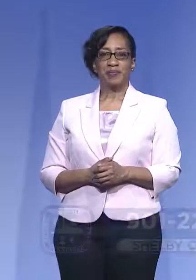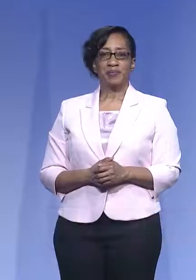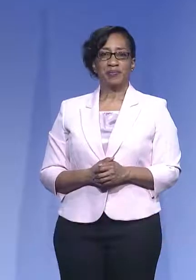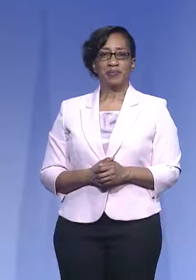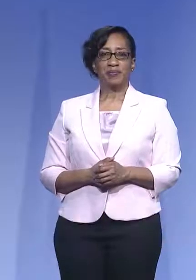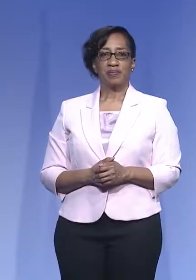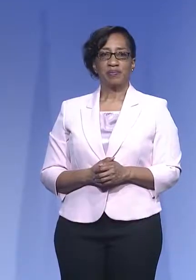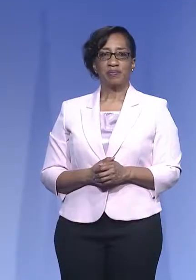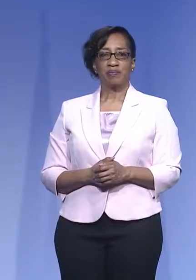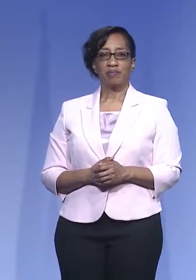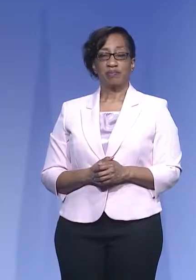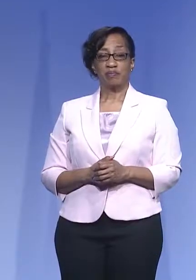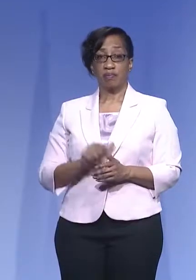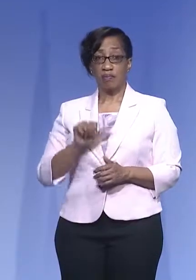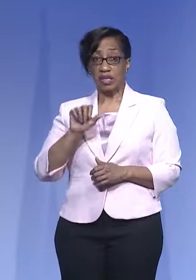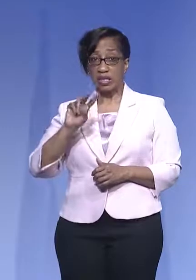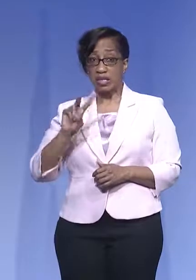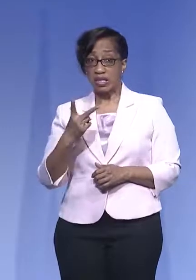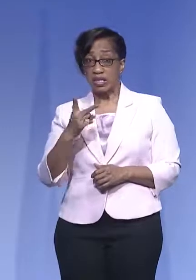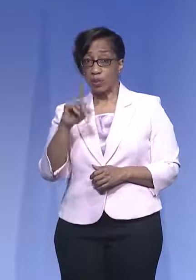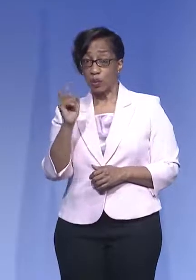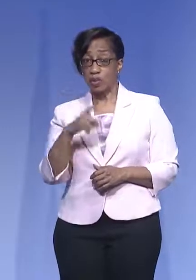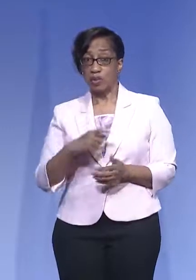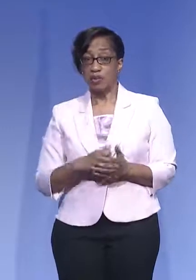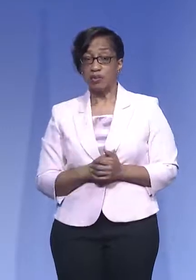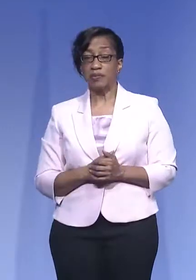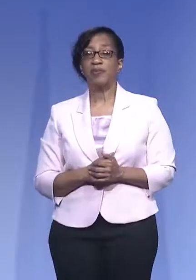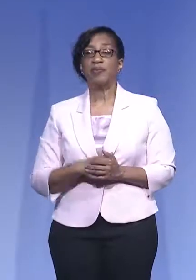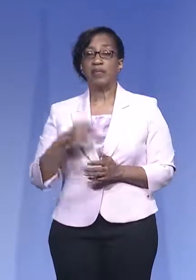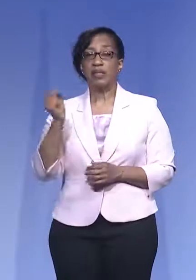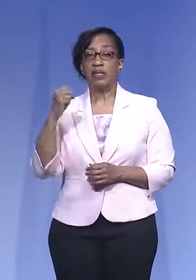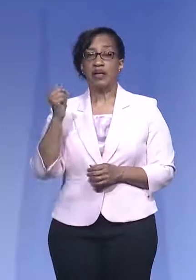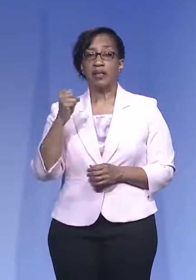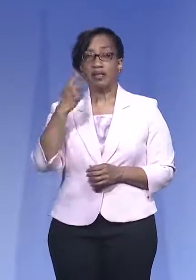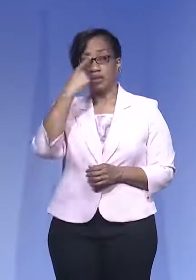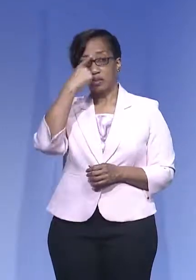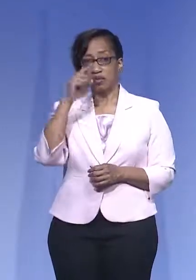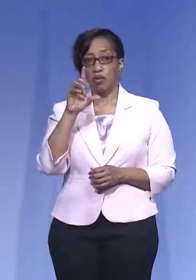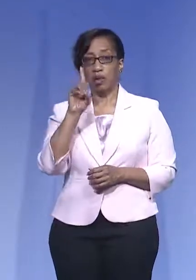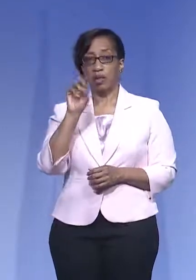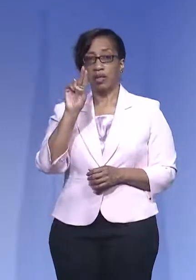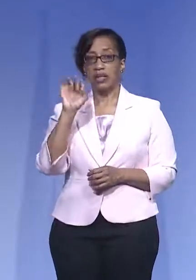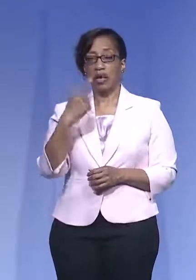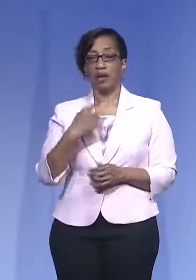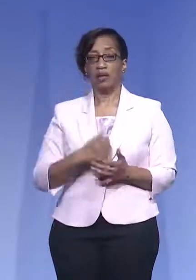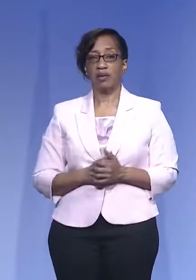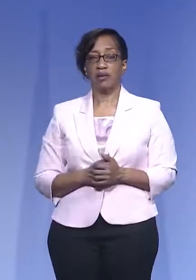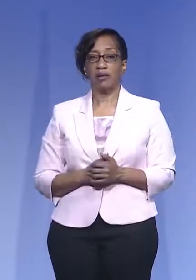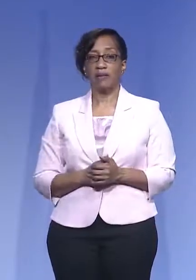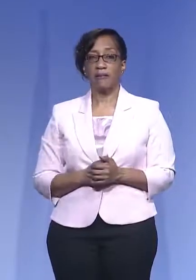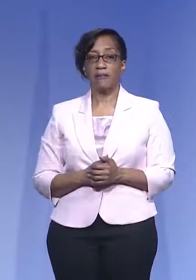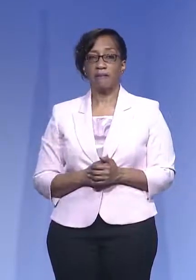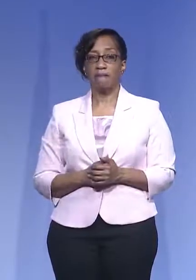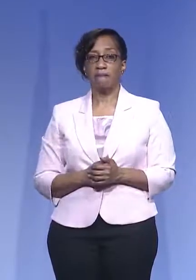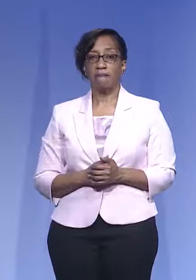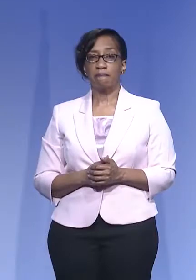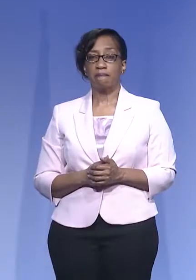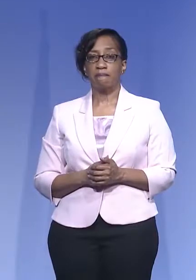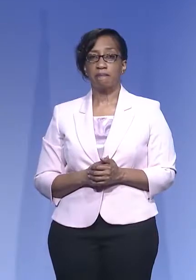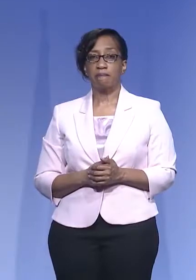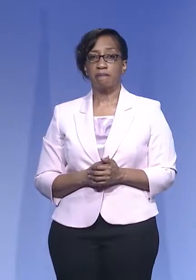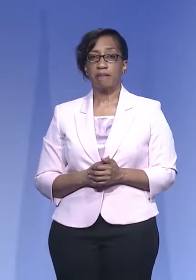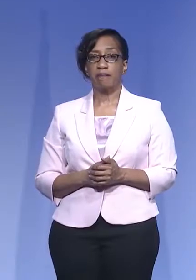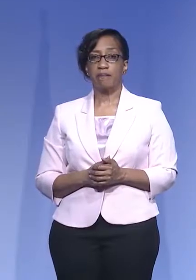Was there a follow-up? Follow-up. This is for Doug. So what would you say is the long-term future of those